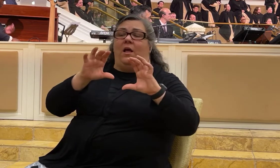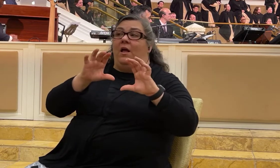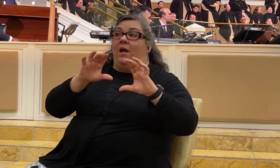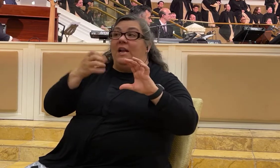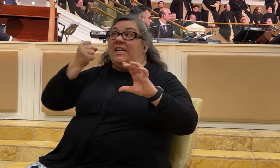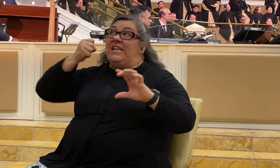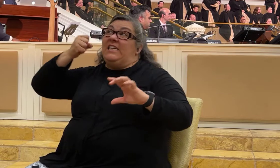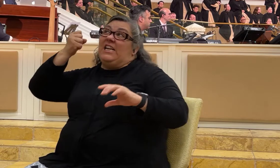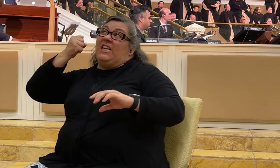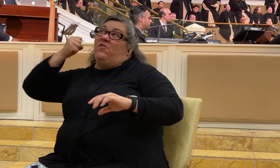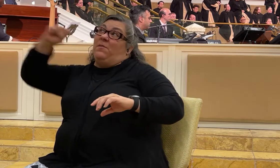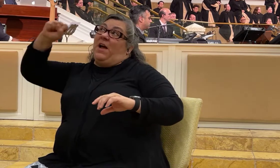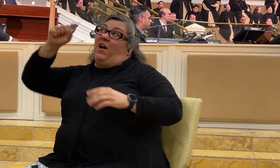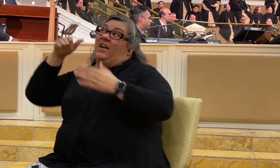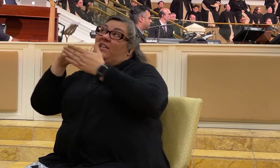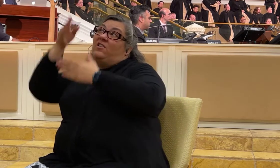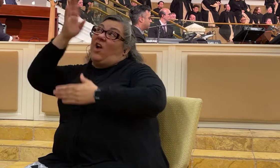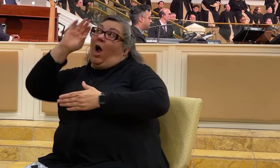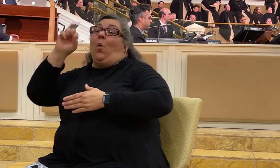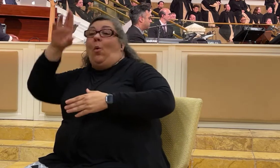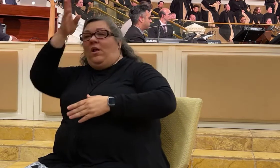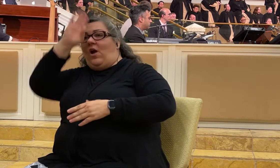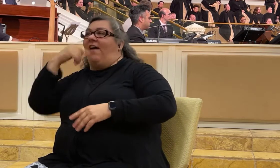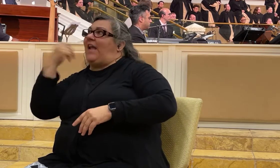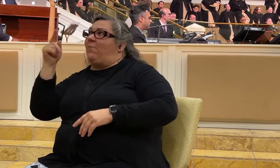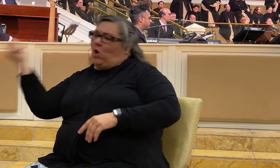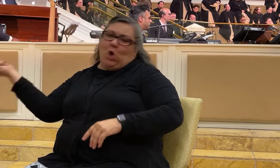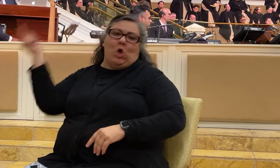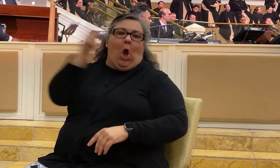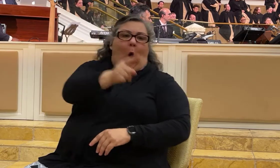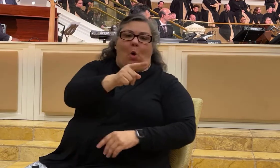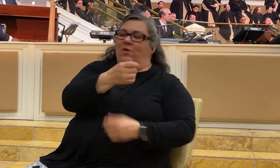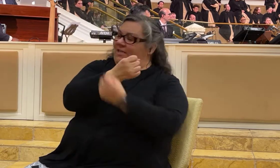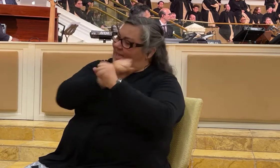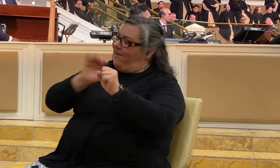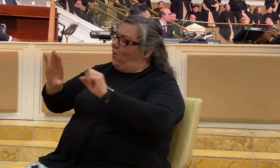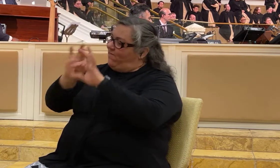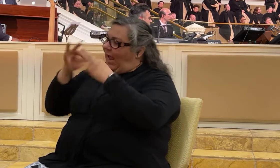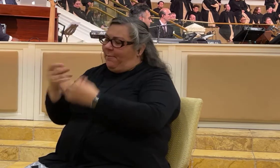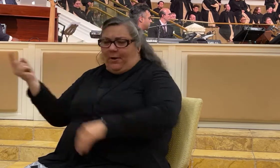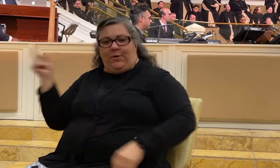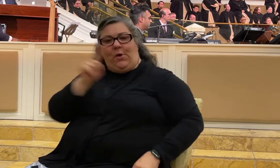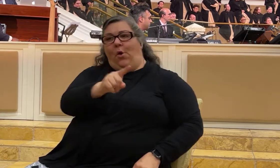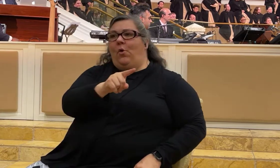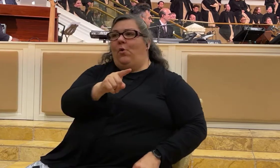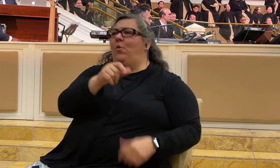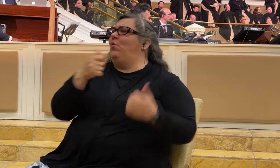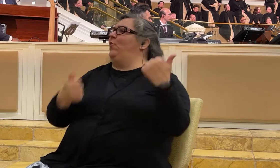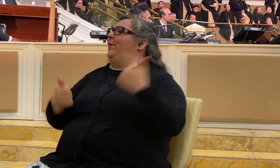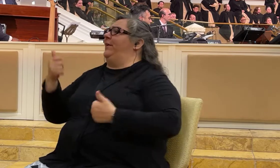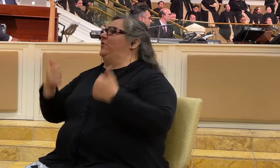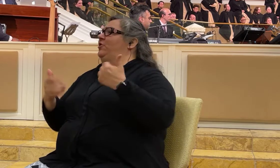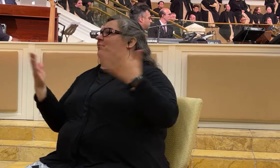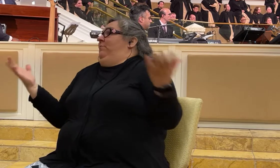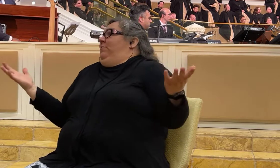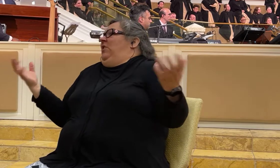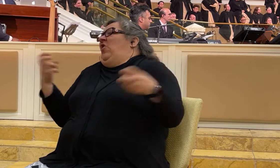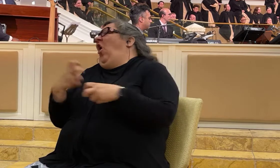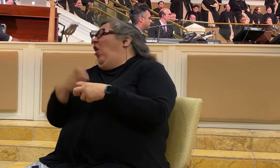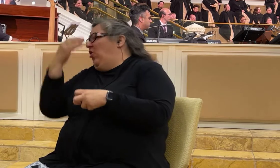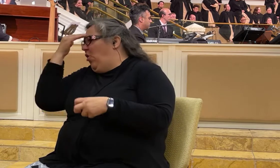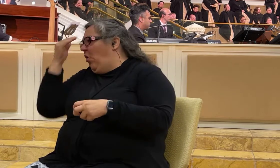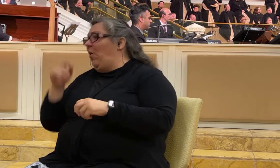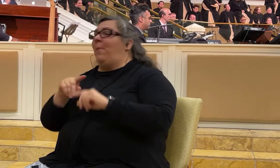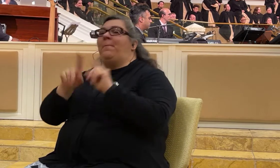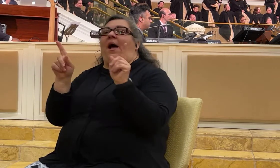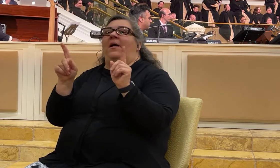disobey God, or did God tell his brother to preserve him, or was there any way for us to discern here which was the case? But the